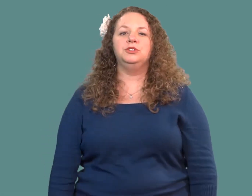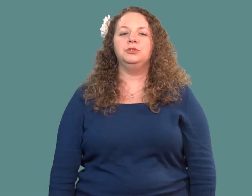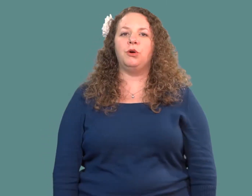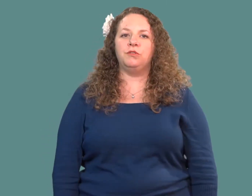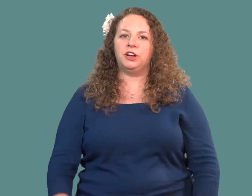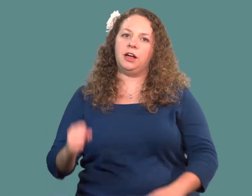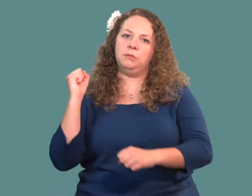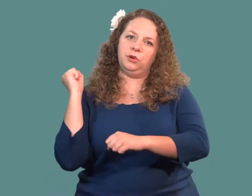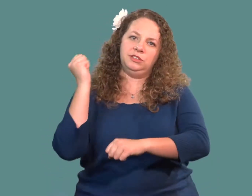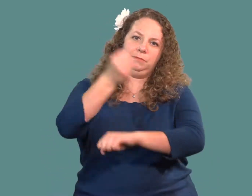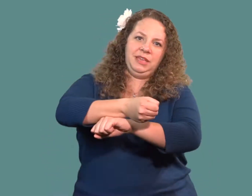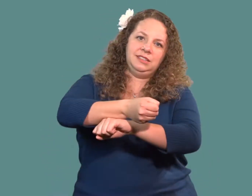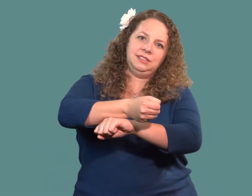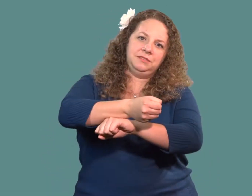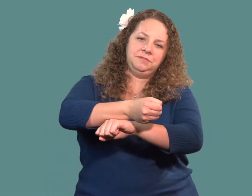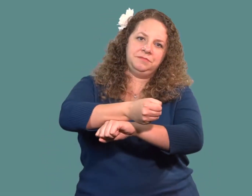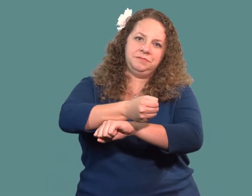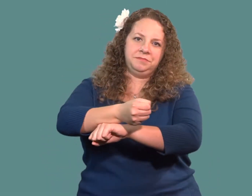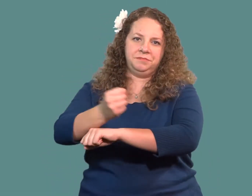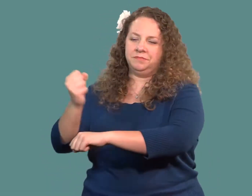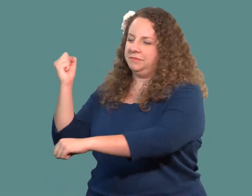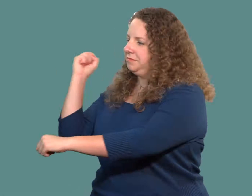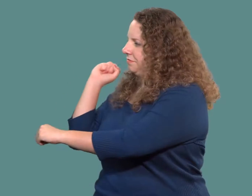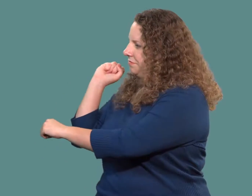To overcome or to beat.